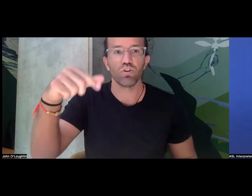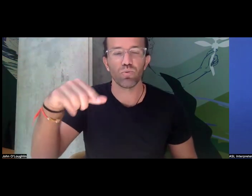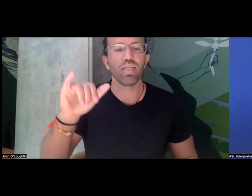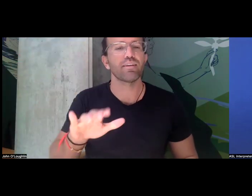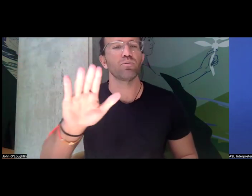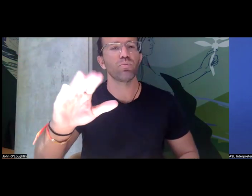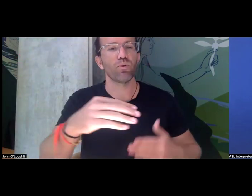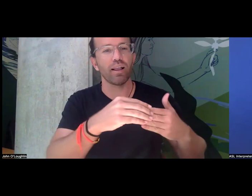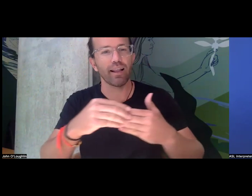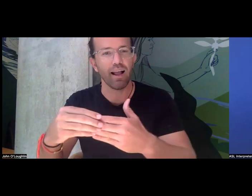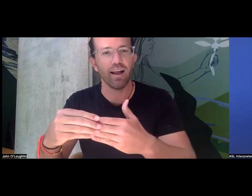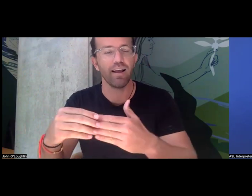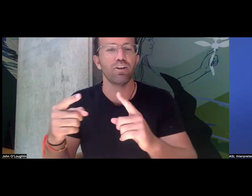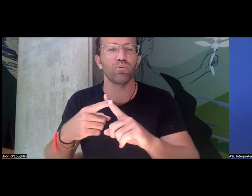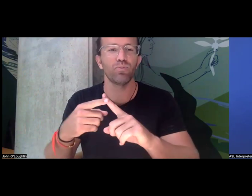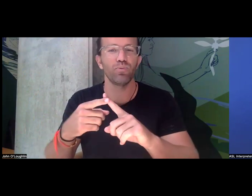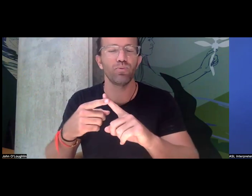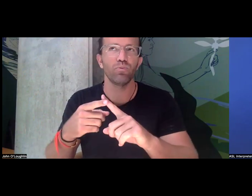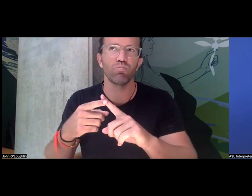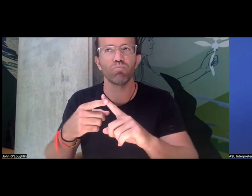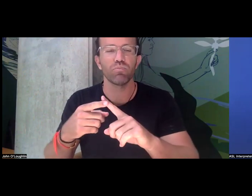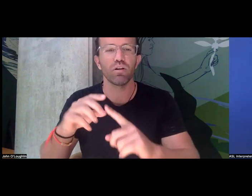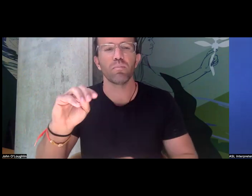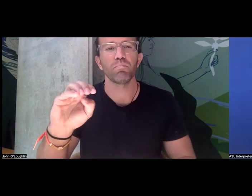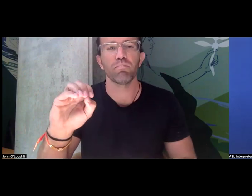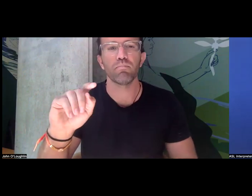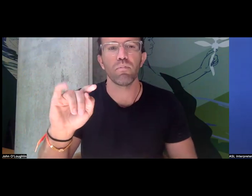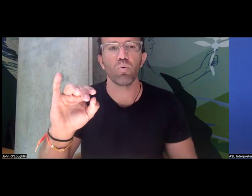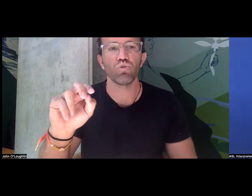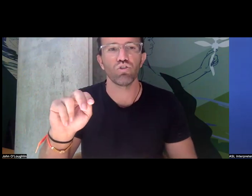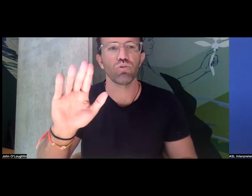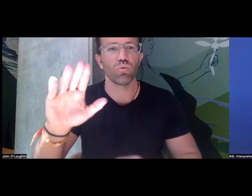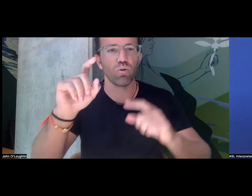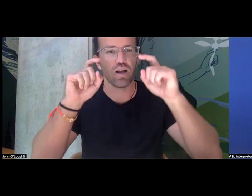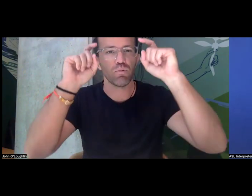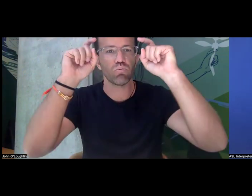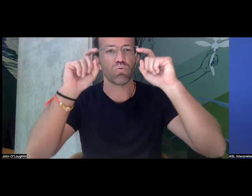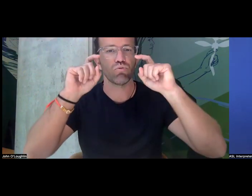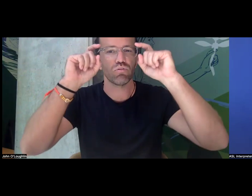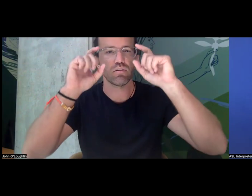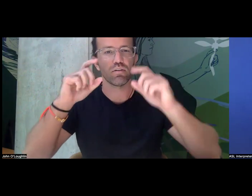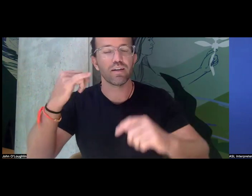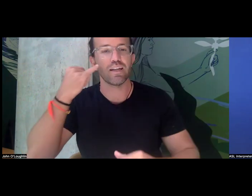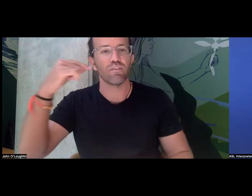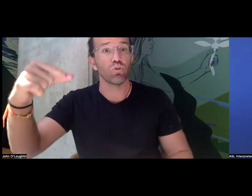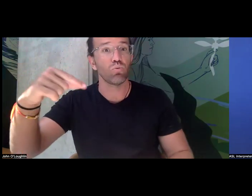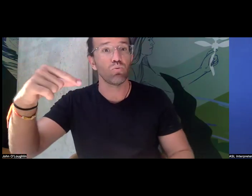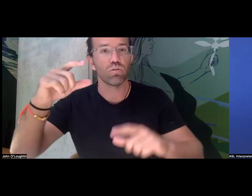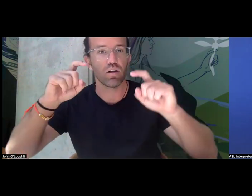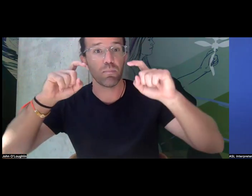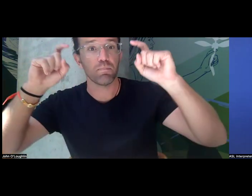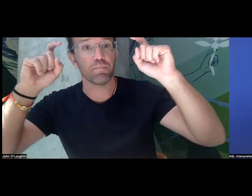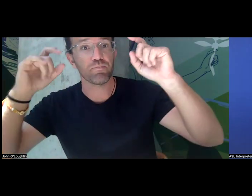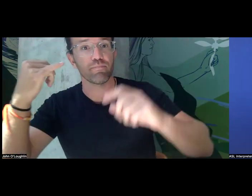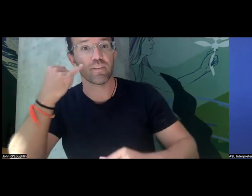an underscore Q, WHQ. That's your guide to basically show which